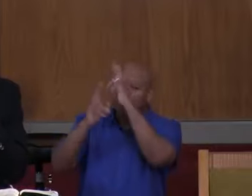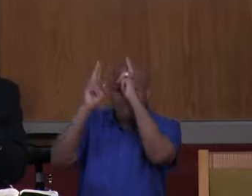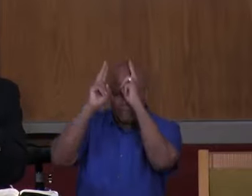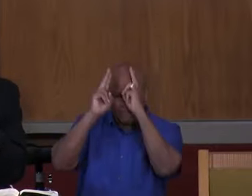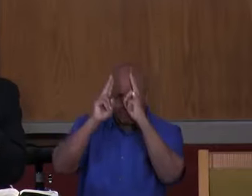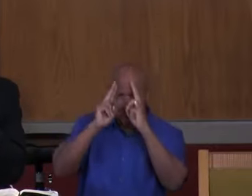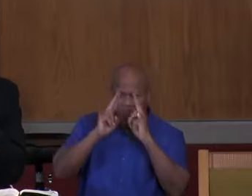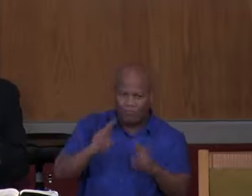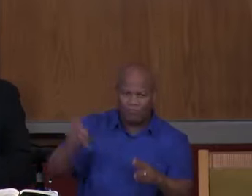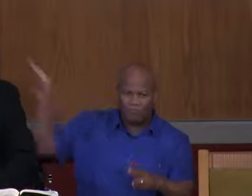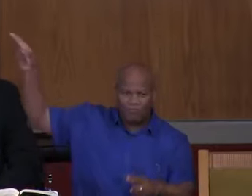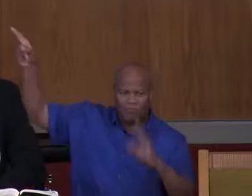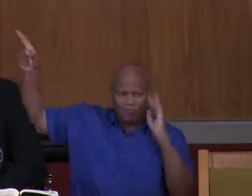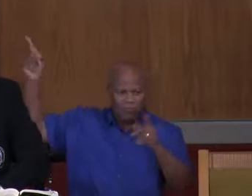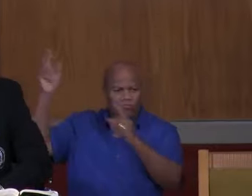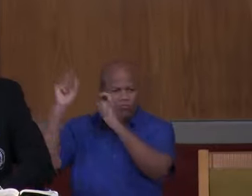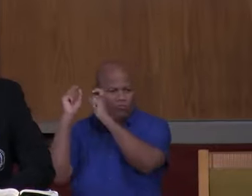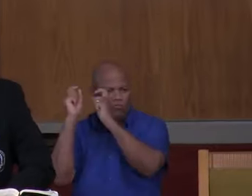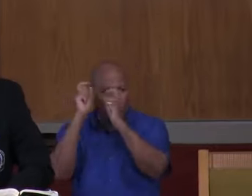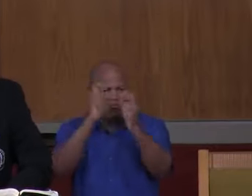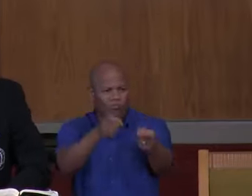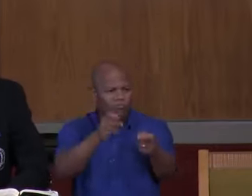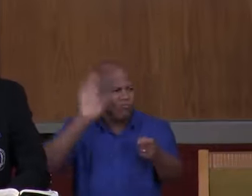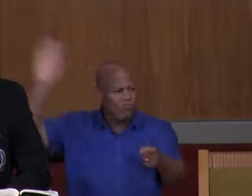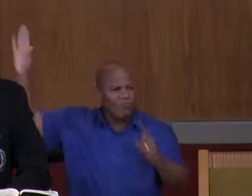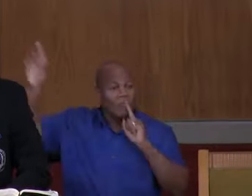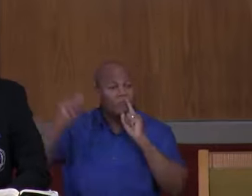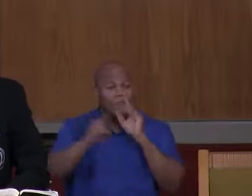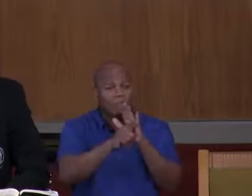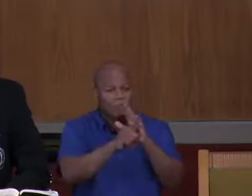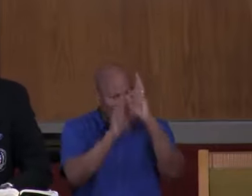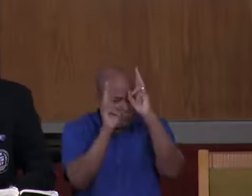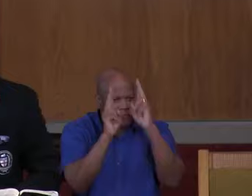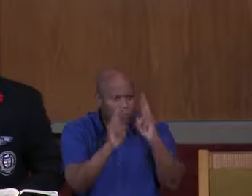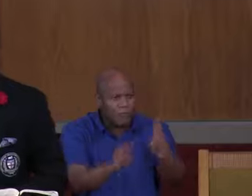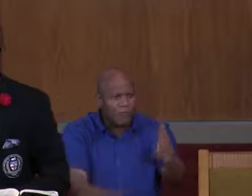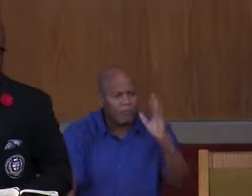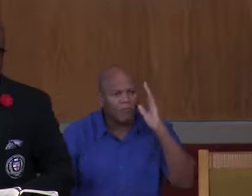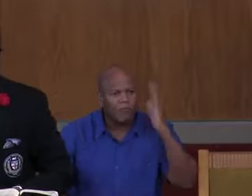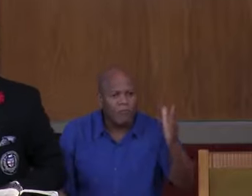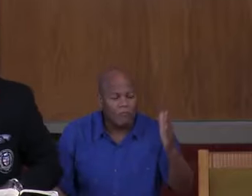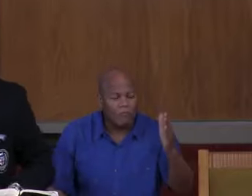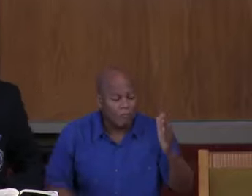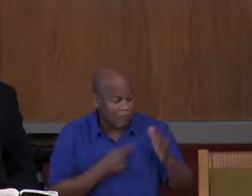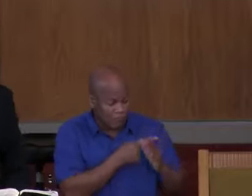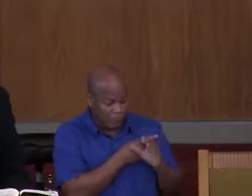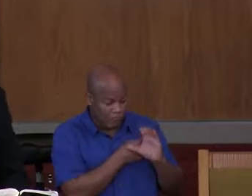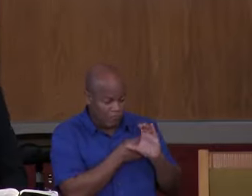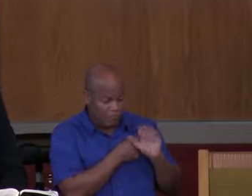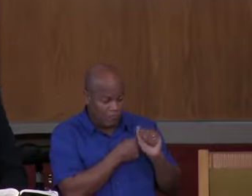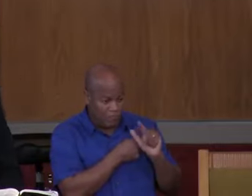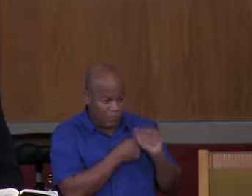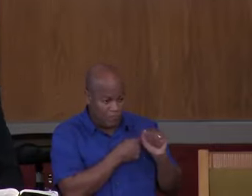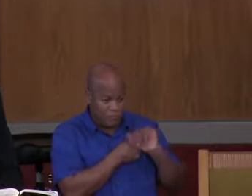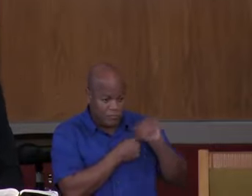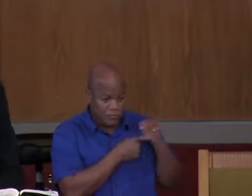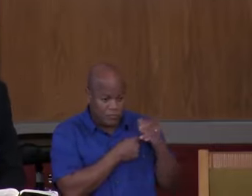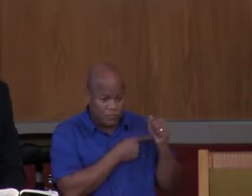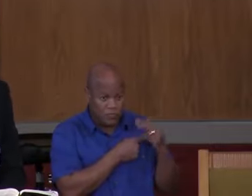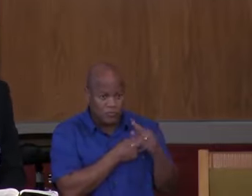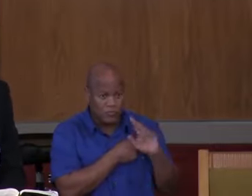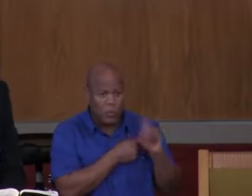somebody. God will honor his promises. Caleb and Joshua were the only survivors of the Exodus